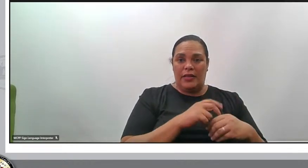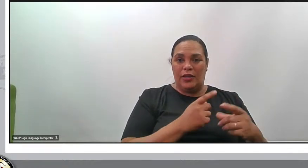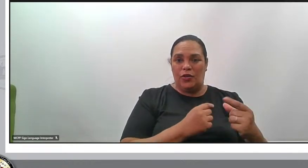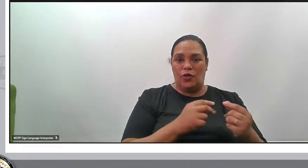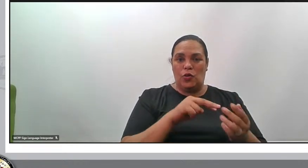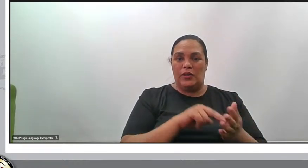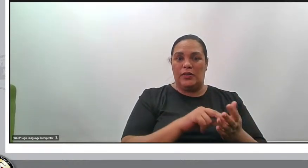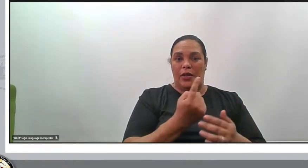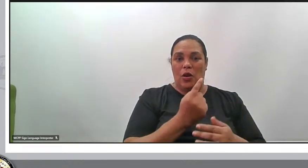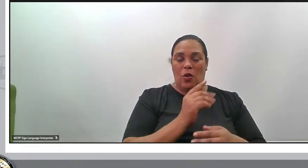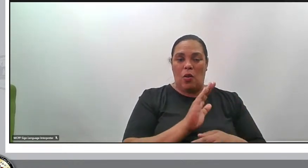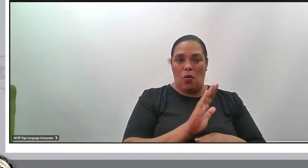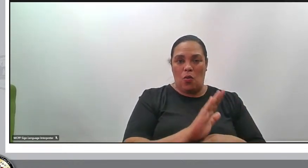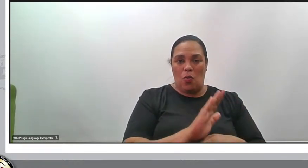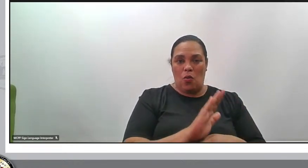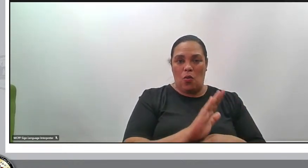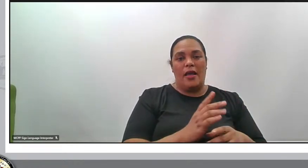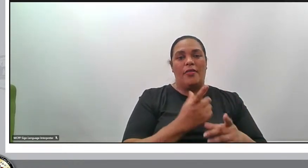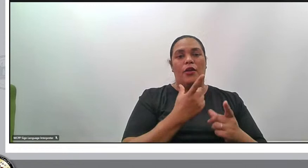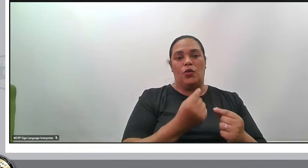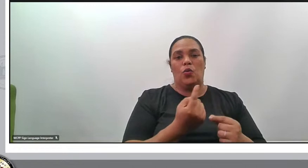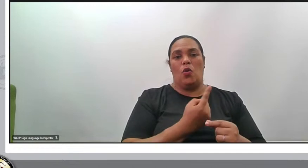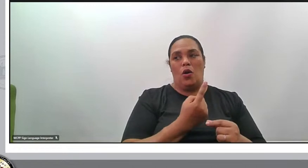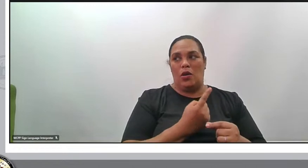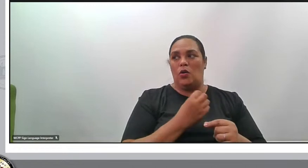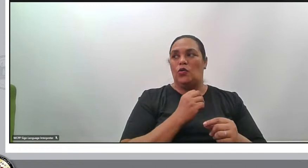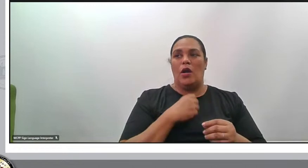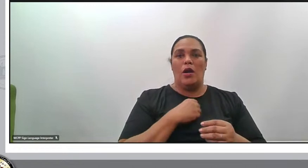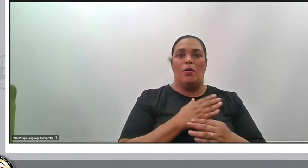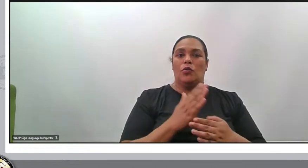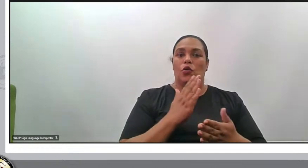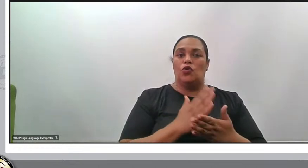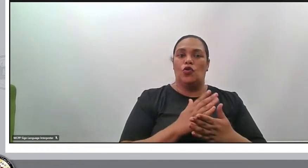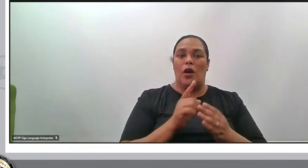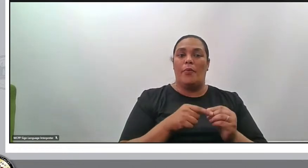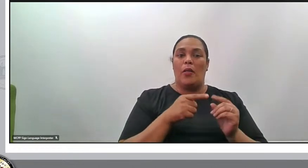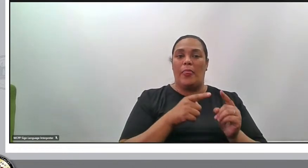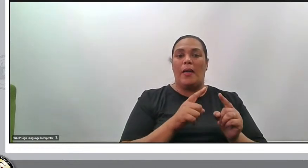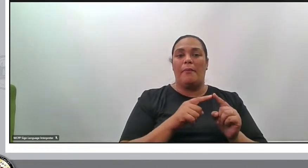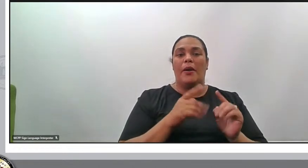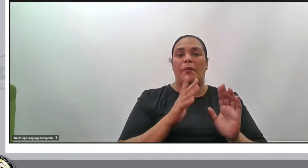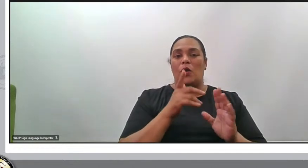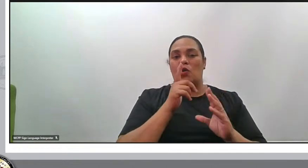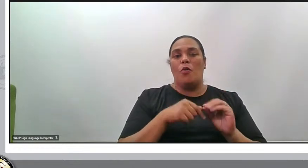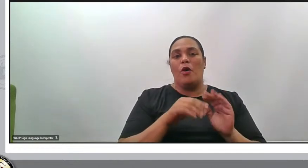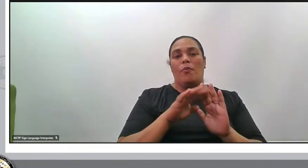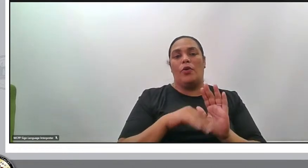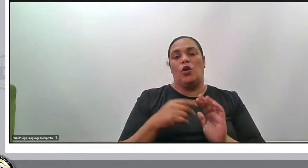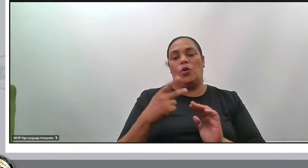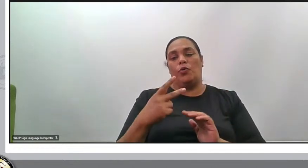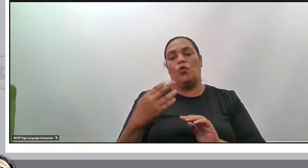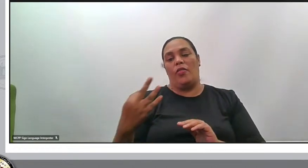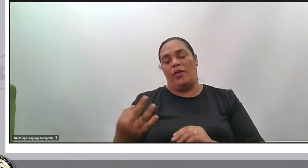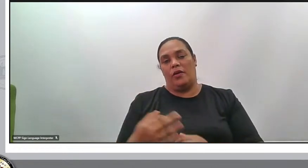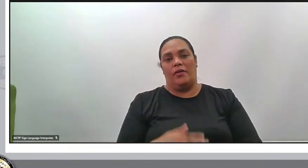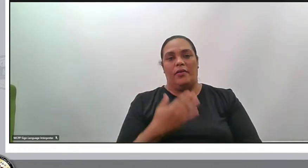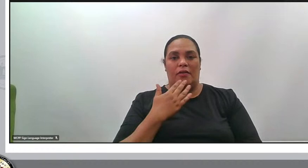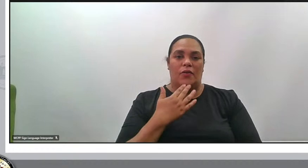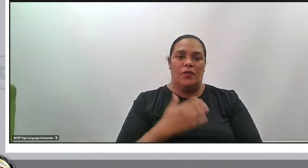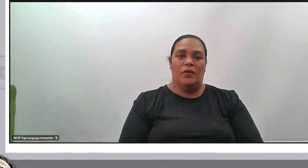standalone and they'll do them alone. So I'm not sure about them, but I'm talking about program 2 and 3. Thank